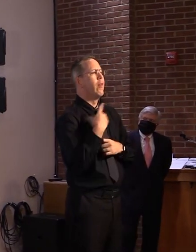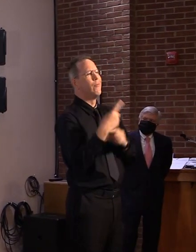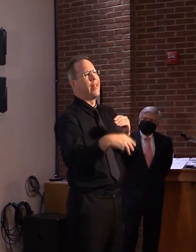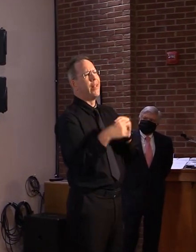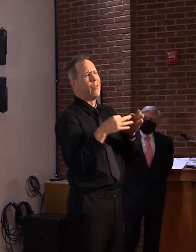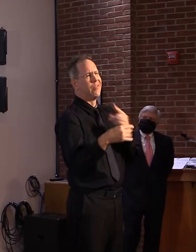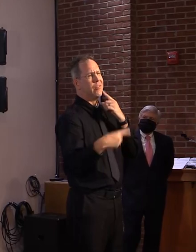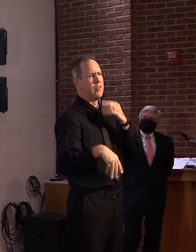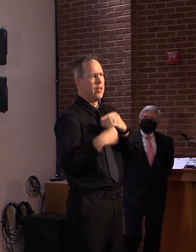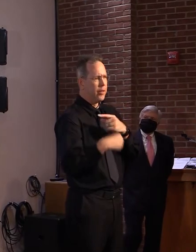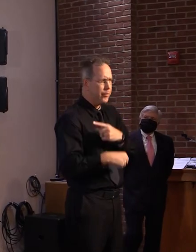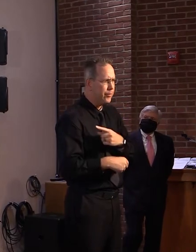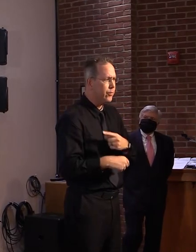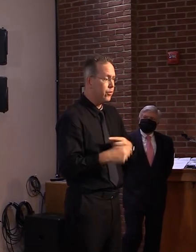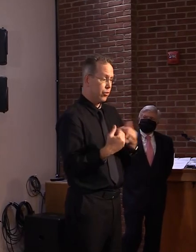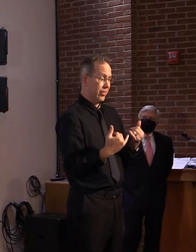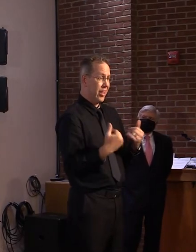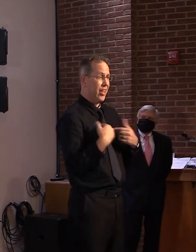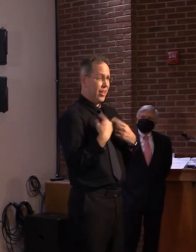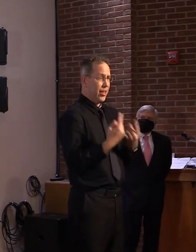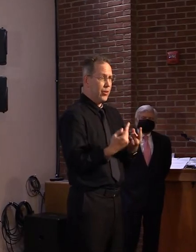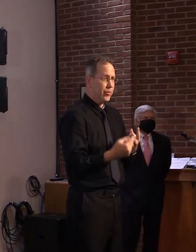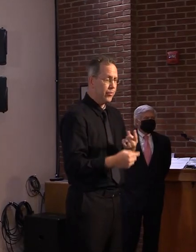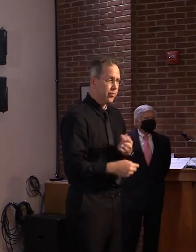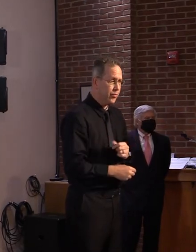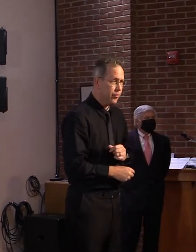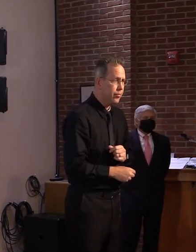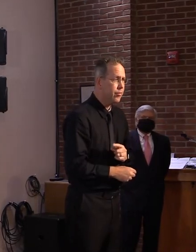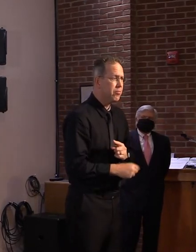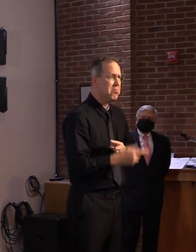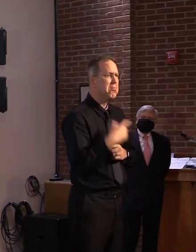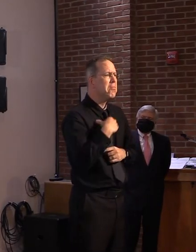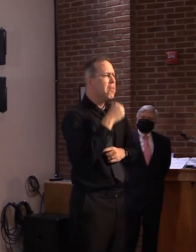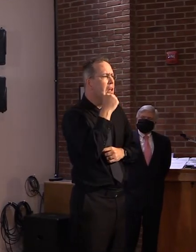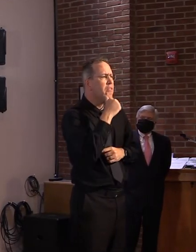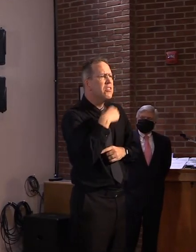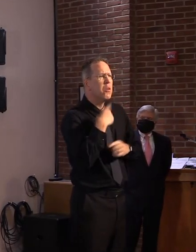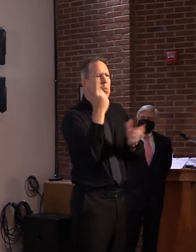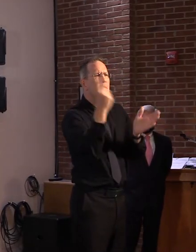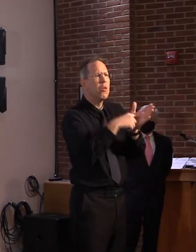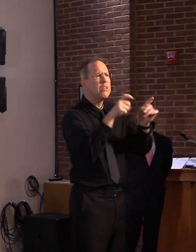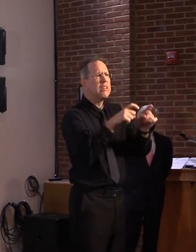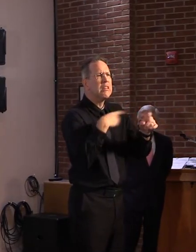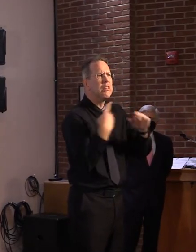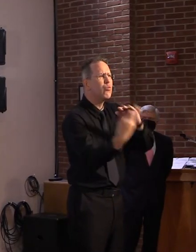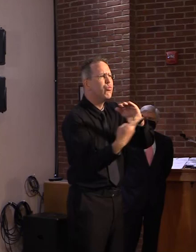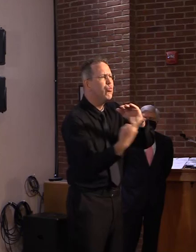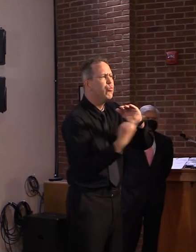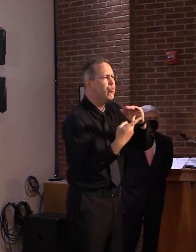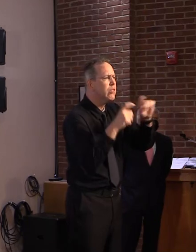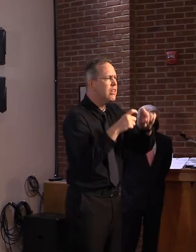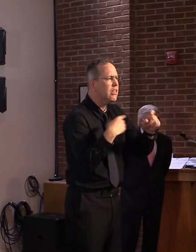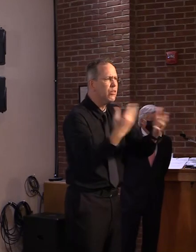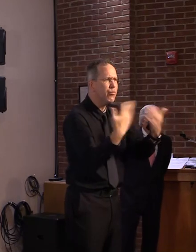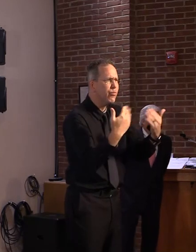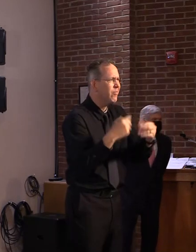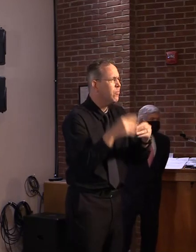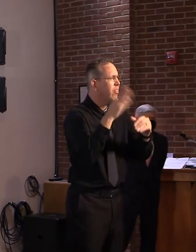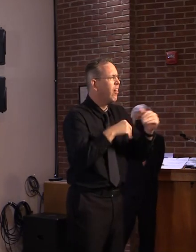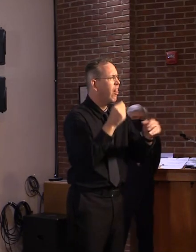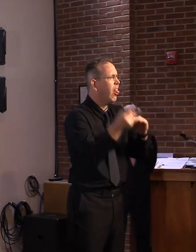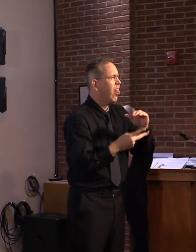day are still outside of Chittenden County, and they're throughout the state. And we're just not finding lots